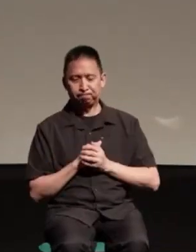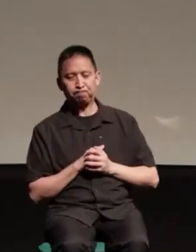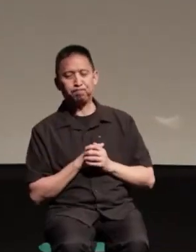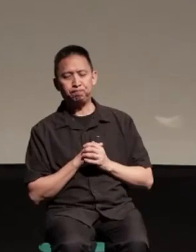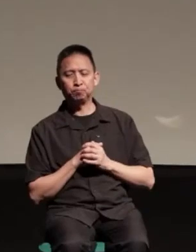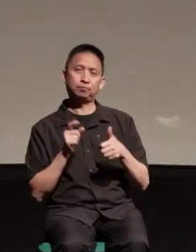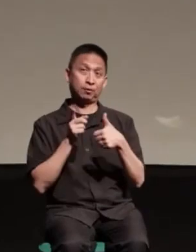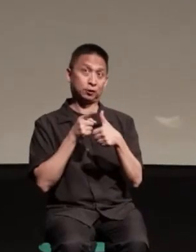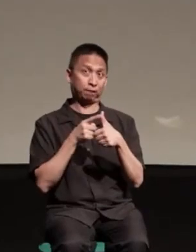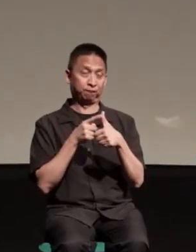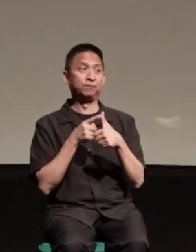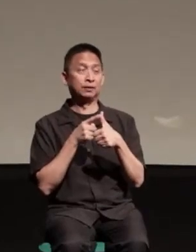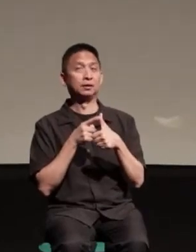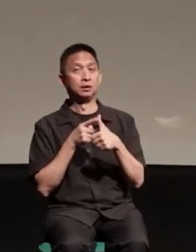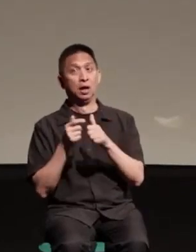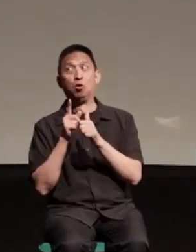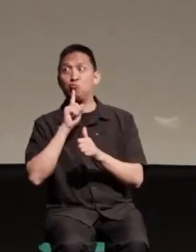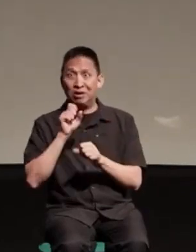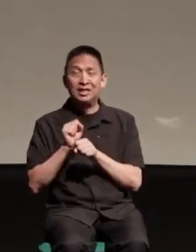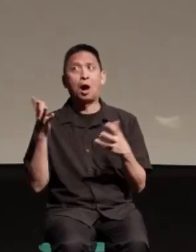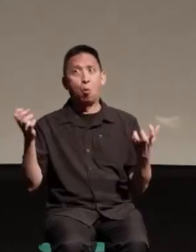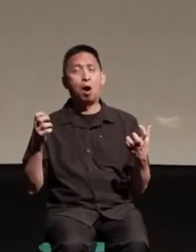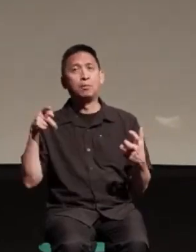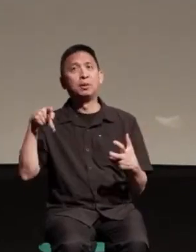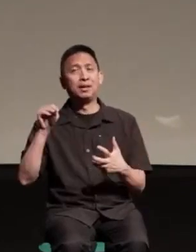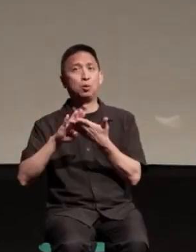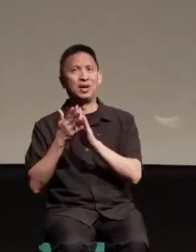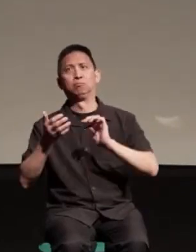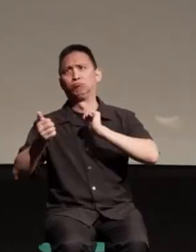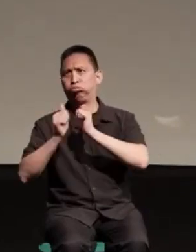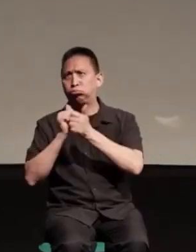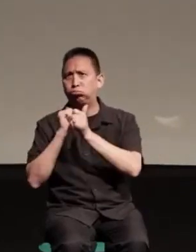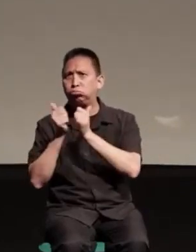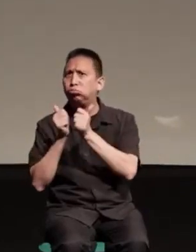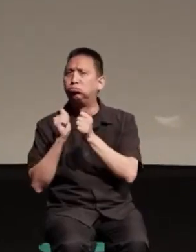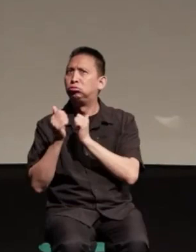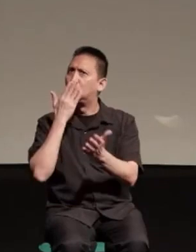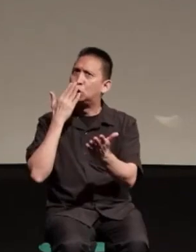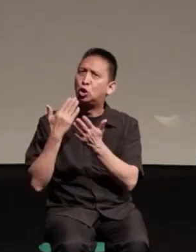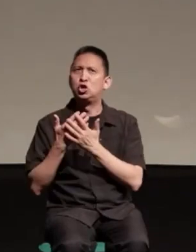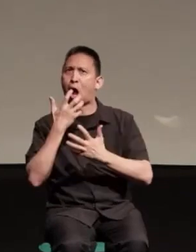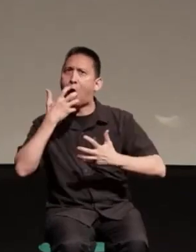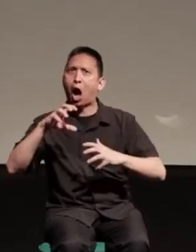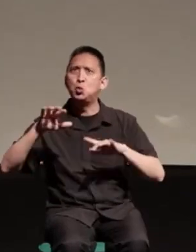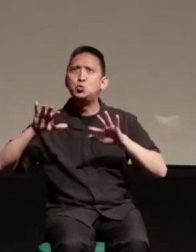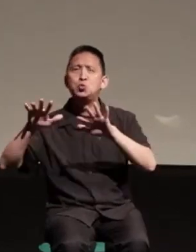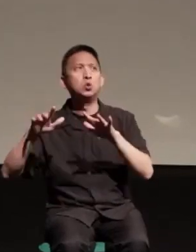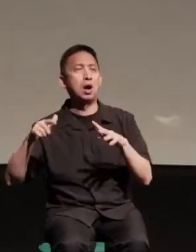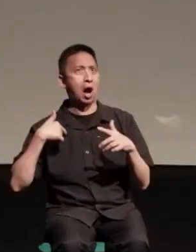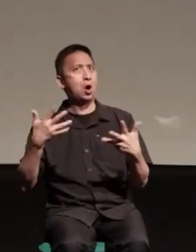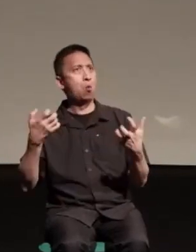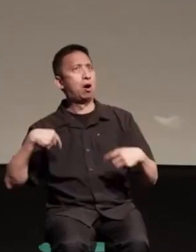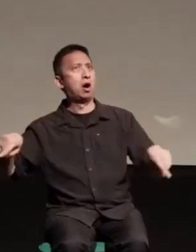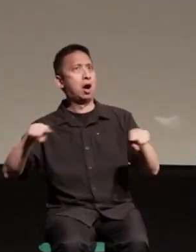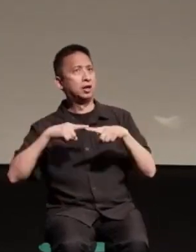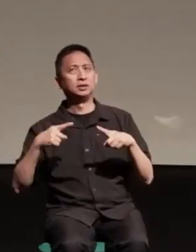public media. One is really competing, like how can we organize as filmmakers to all be going into the